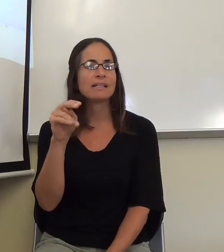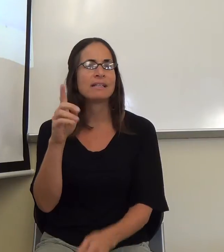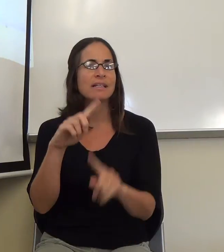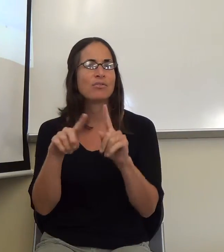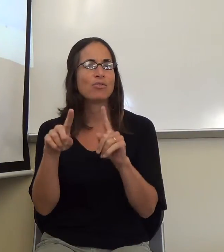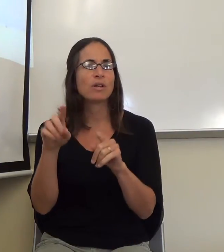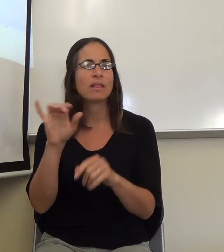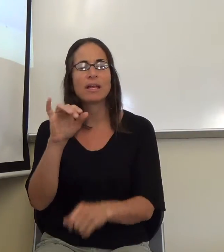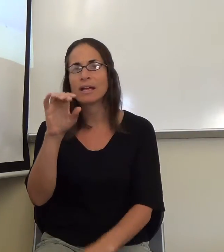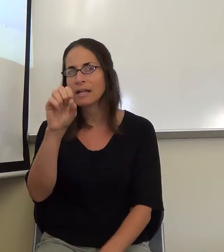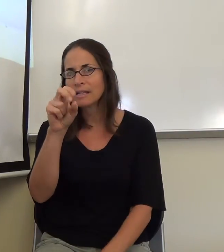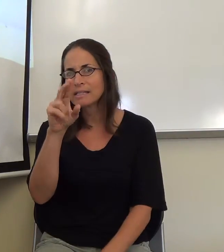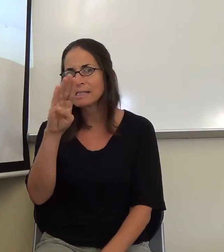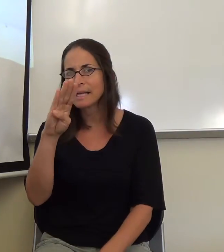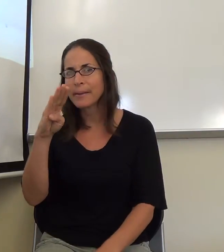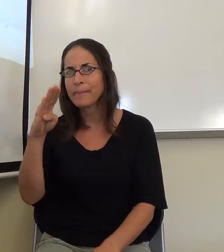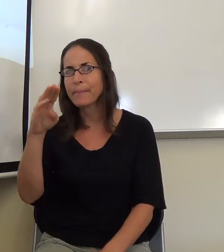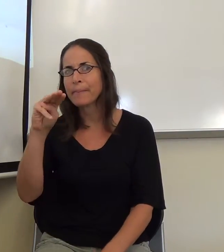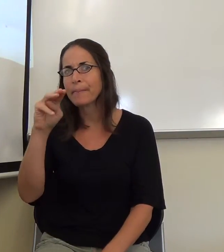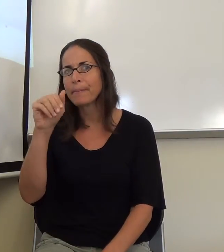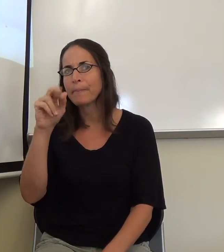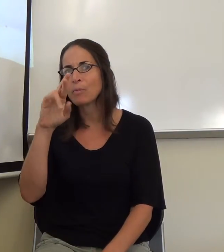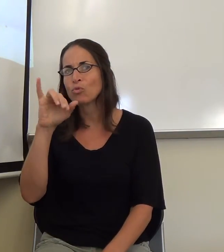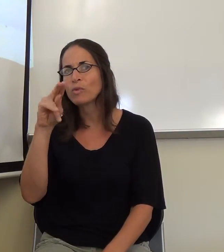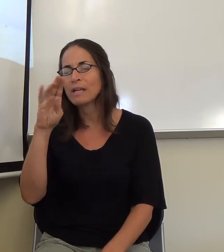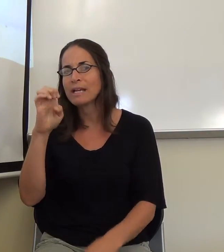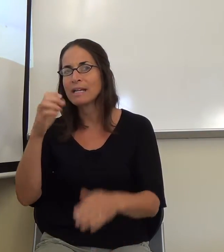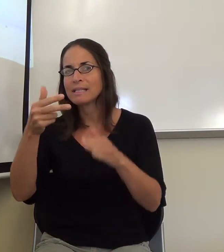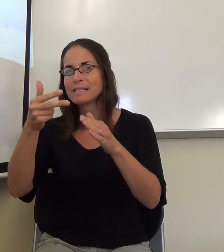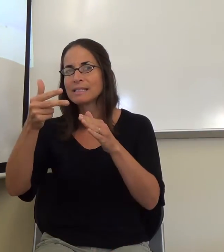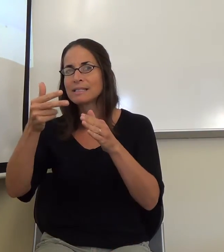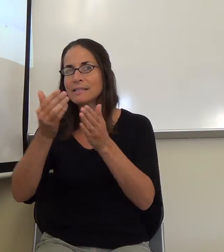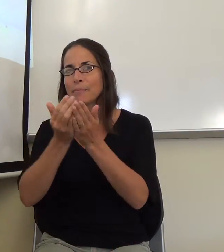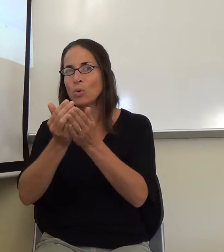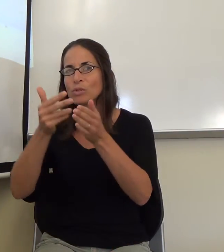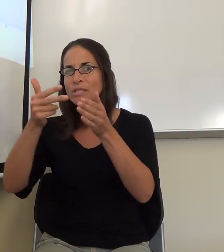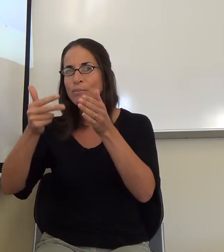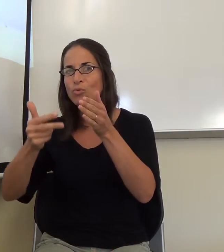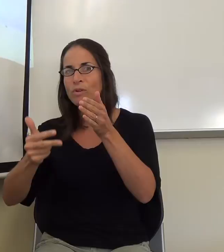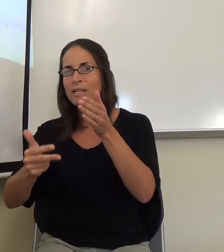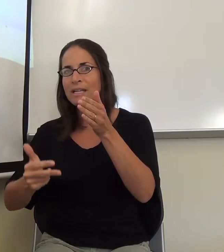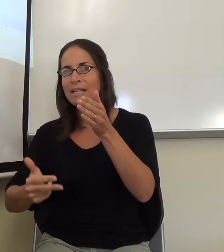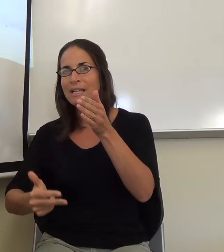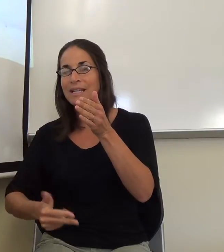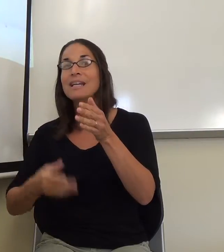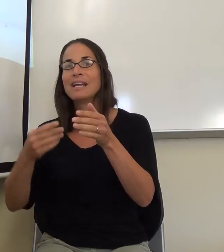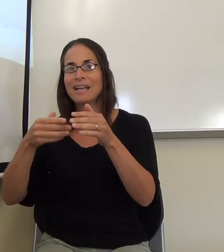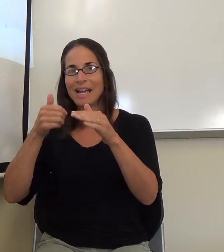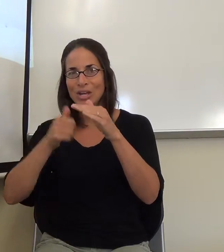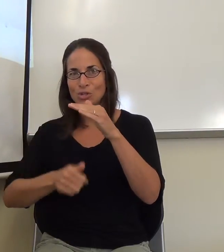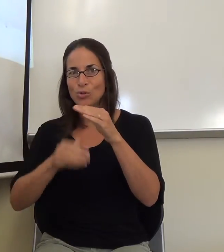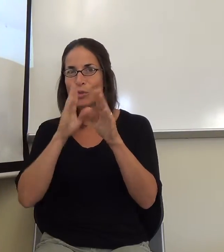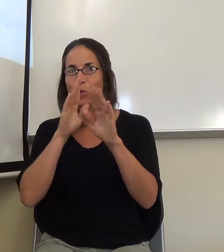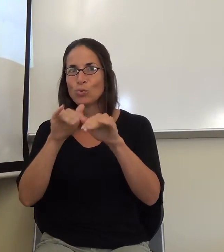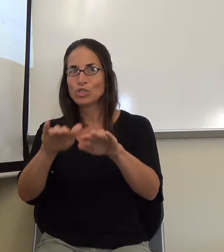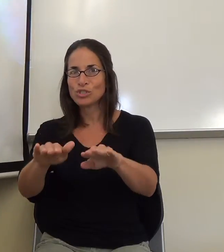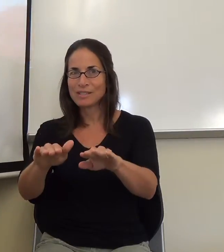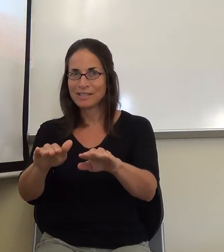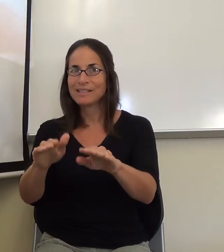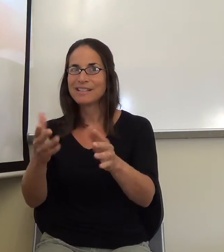down. Goes under. Submarine goes under the ocean. Okay, so this means